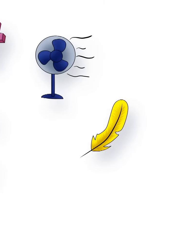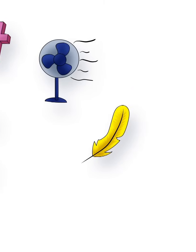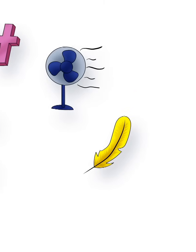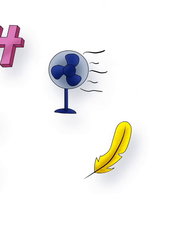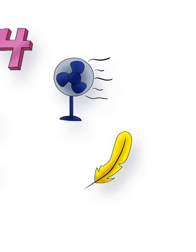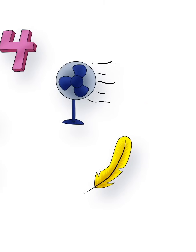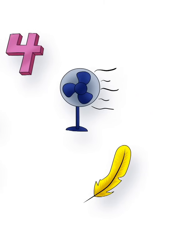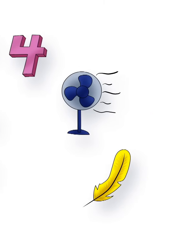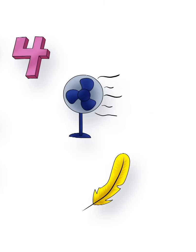let's I